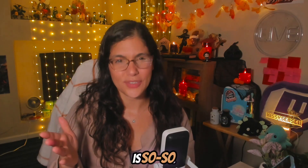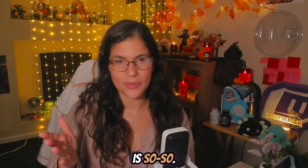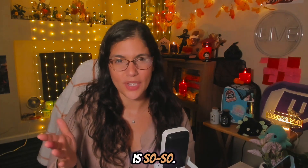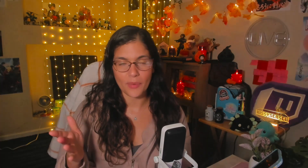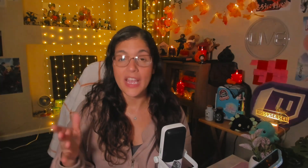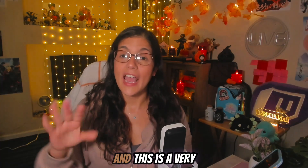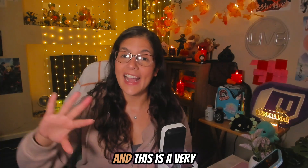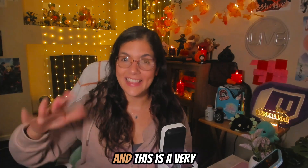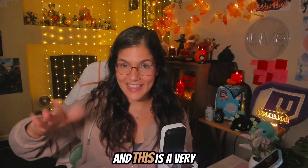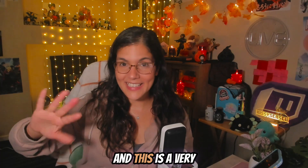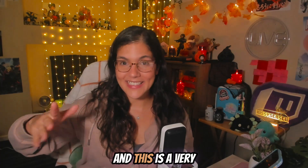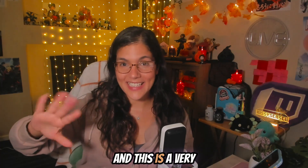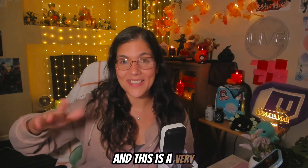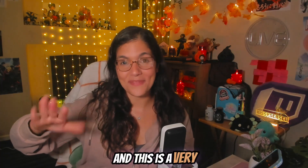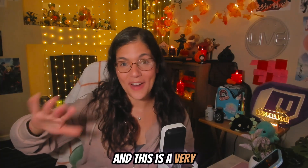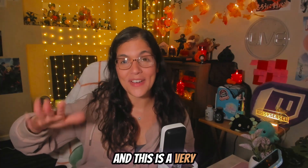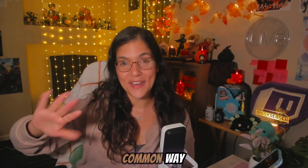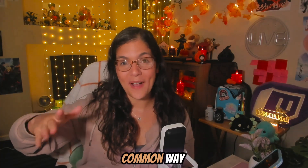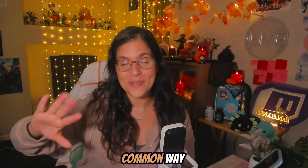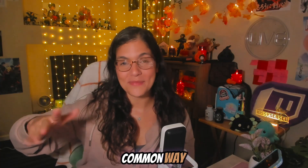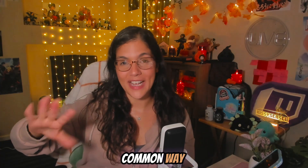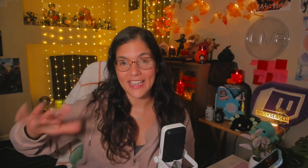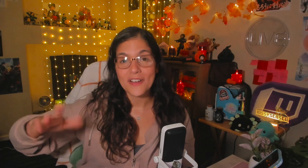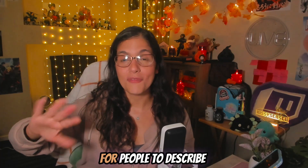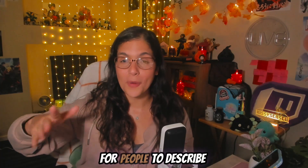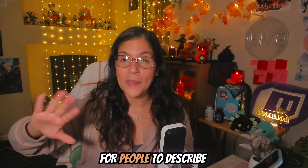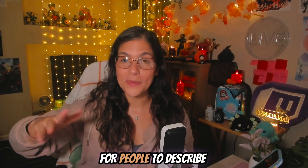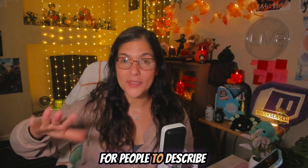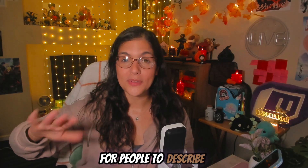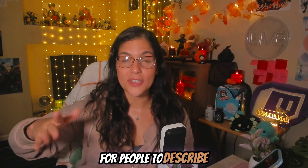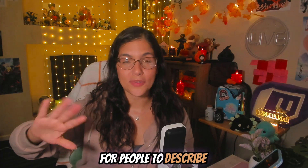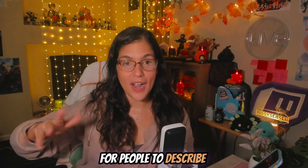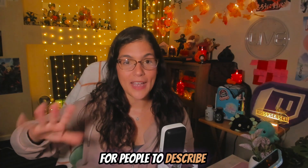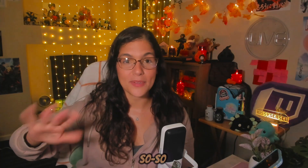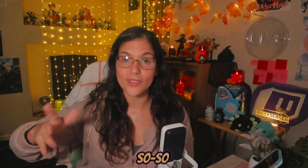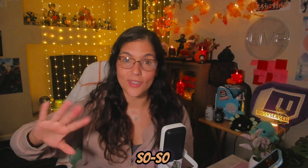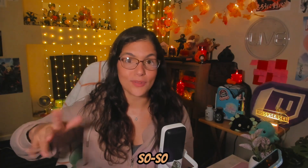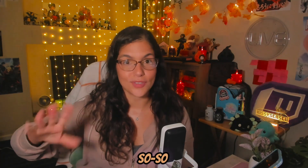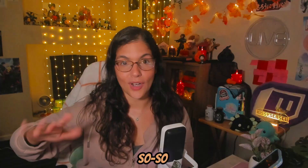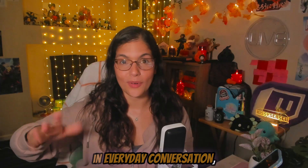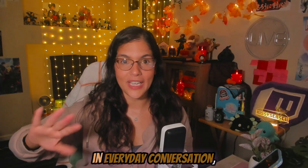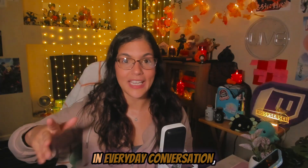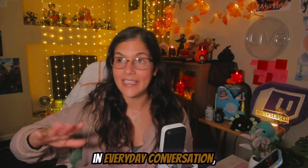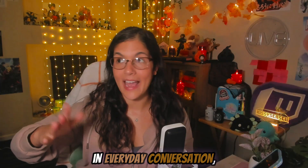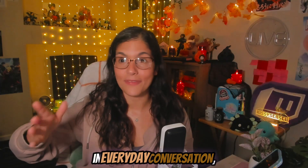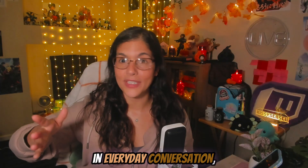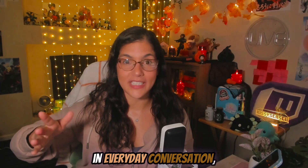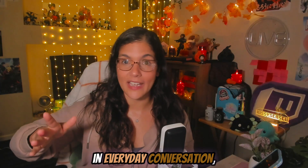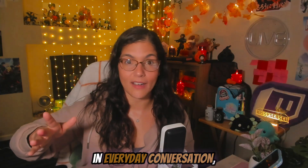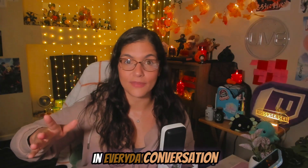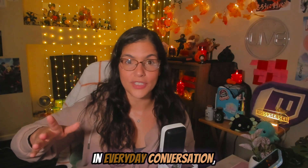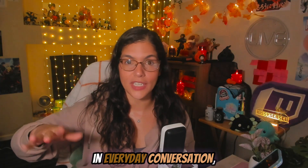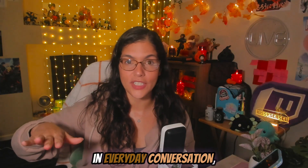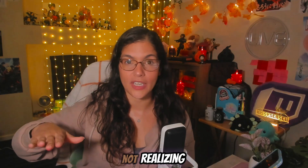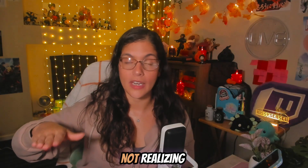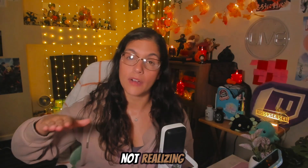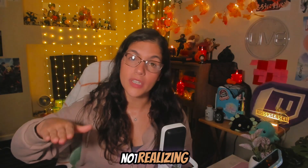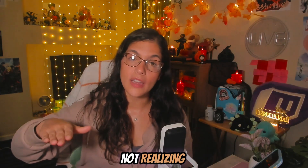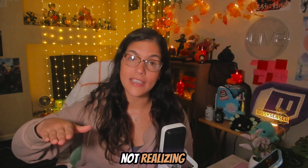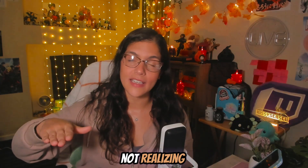so-so. And this is a very common way for people to describe so-so in everyday conversation, not realizing that it